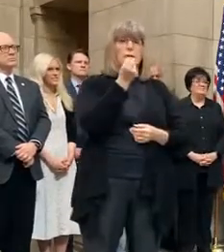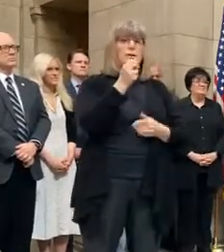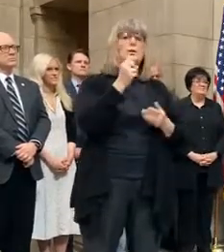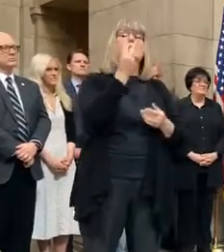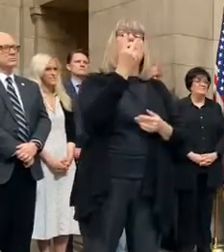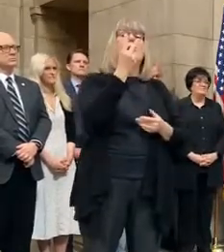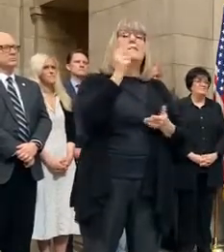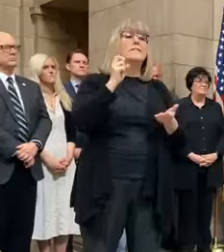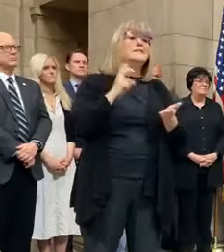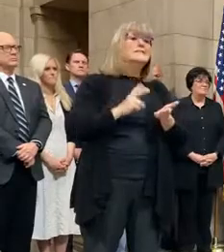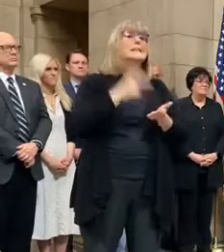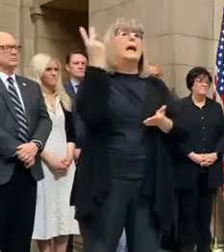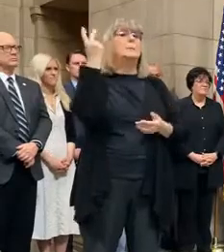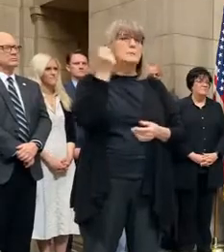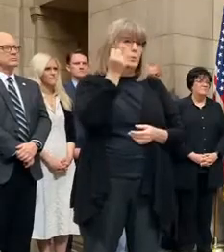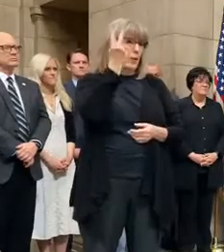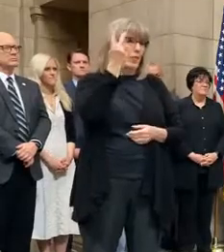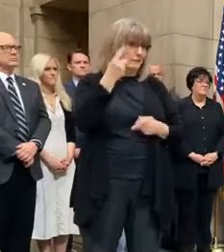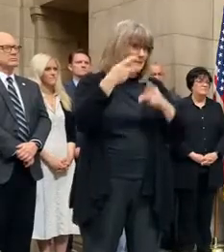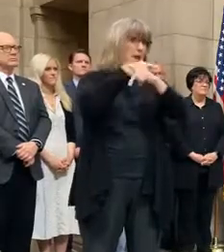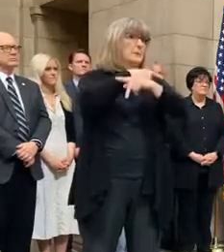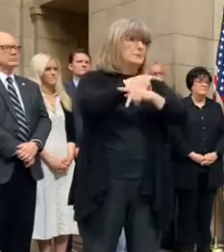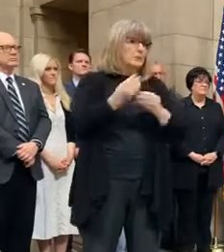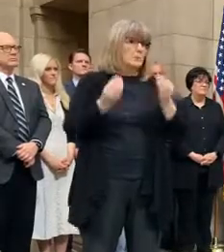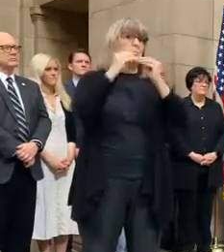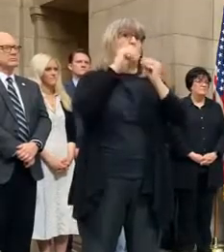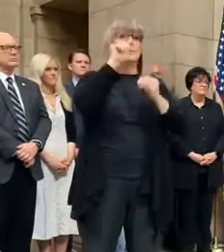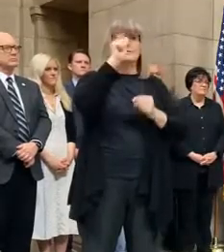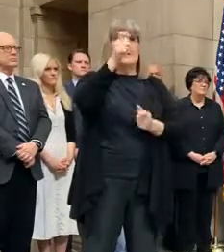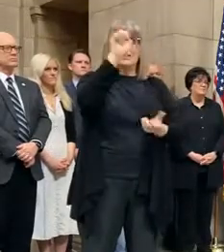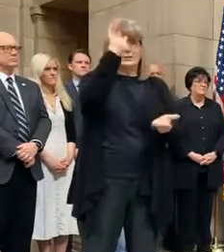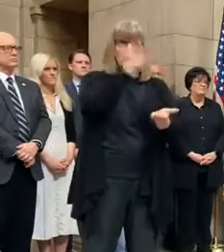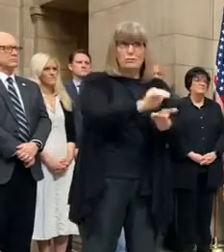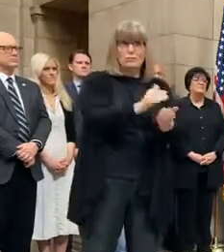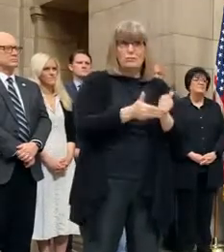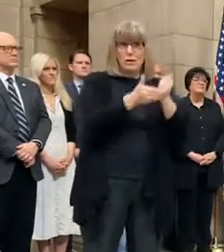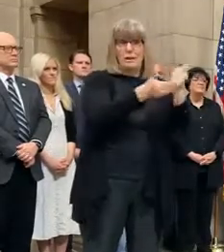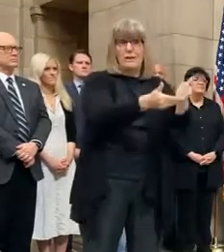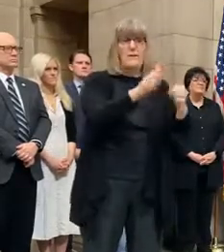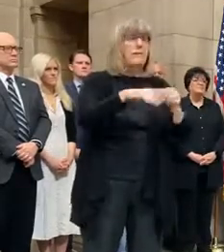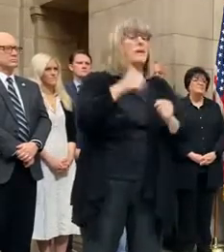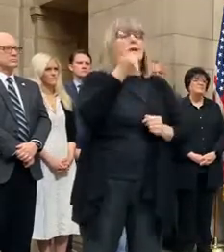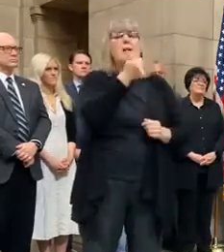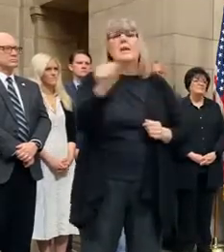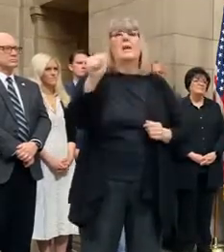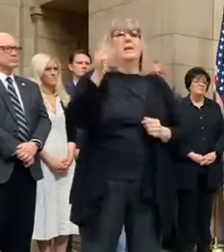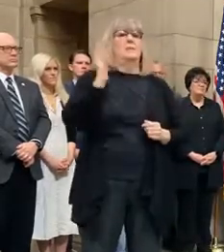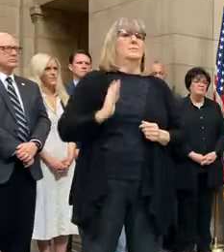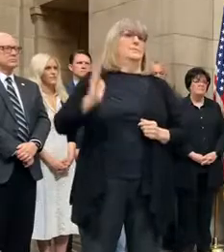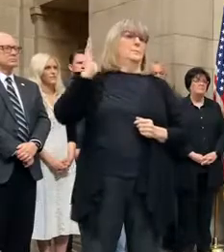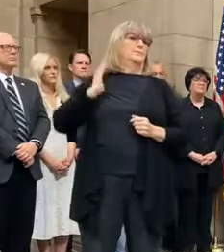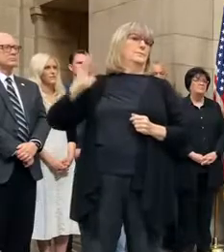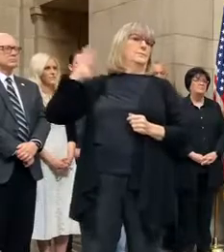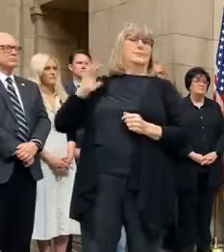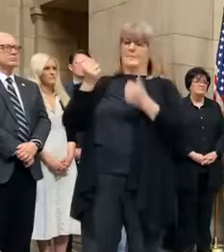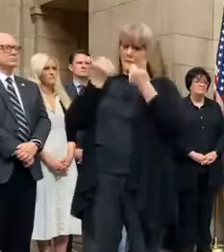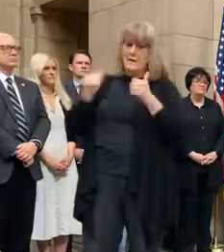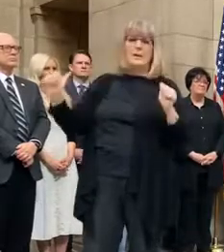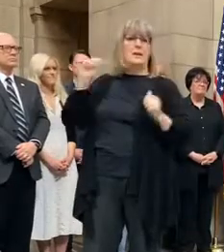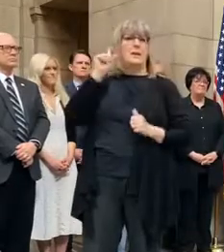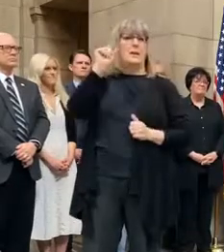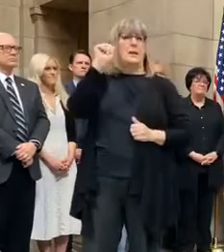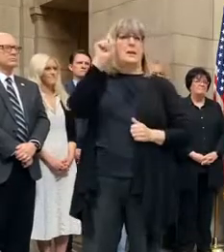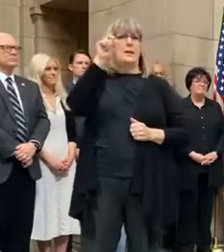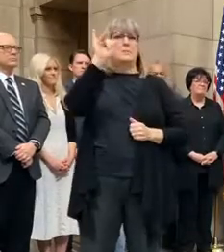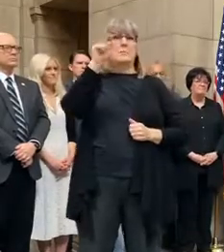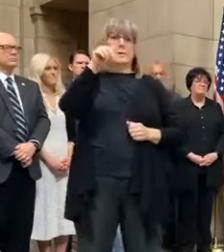12 times more tax relief than any previous tax relief bill in any previous administration.